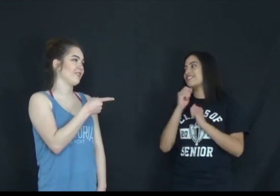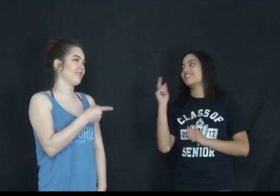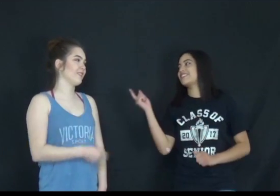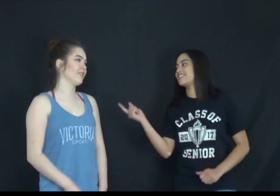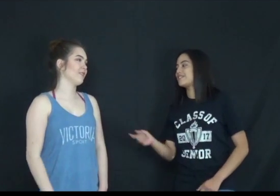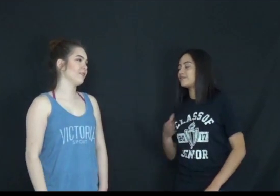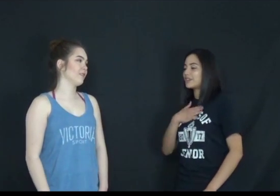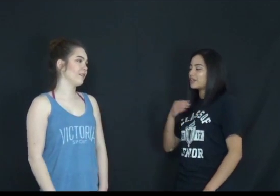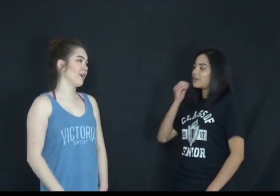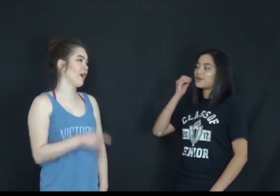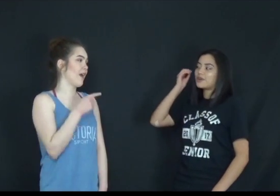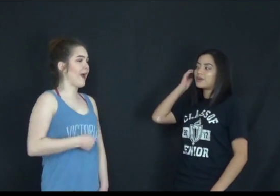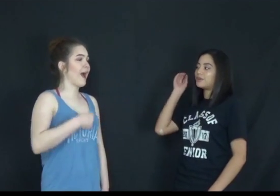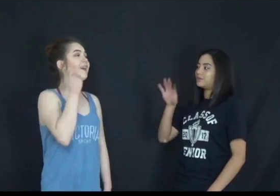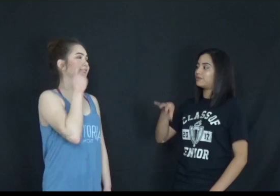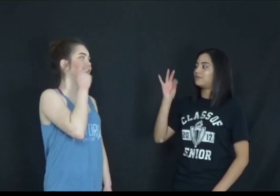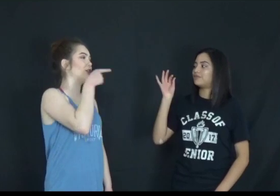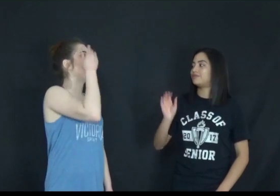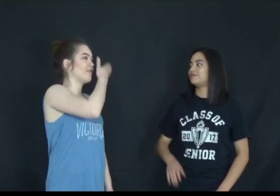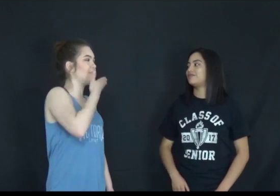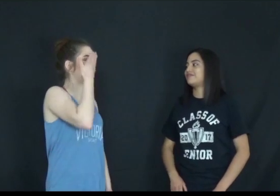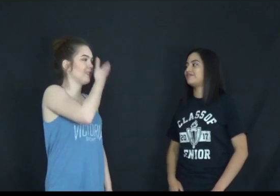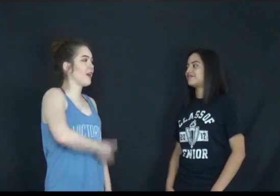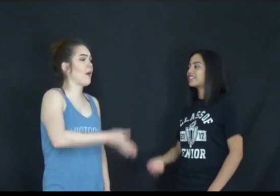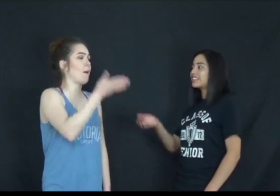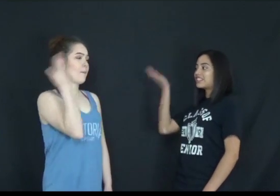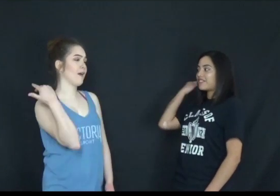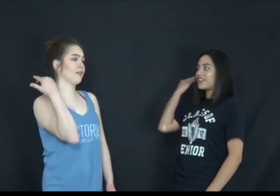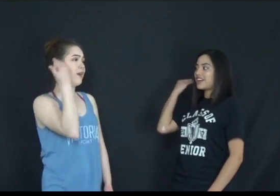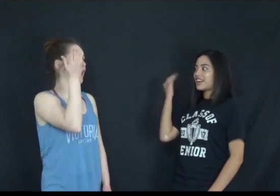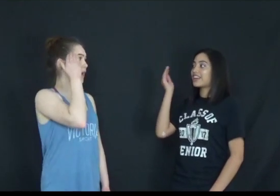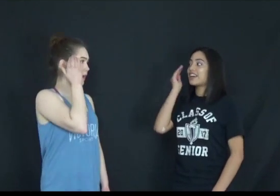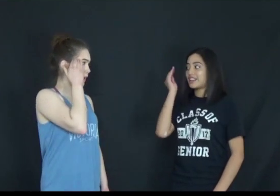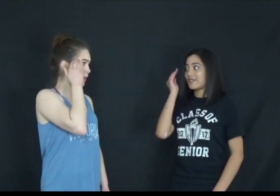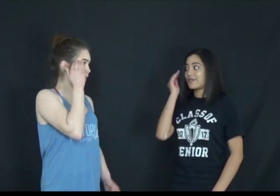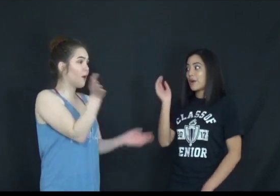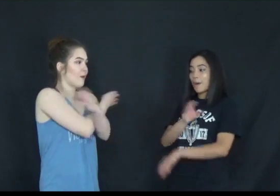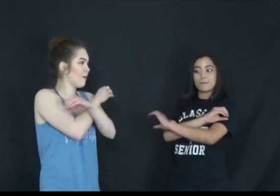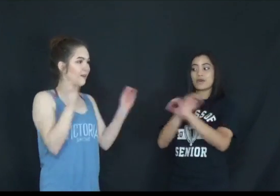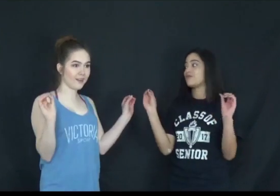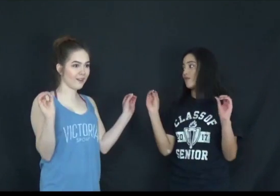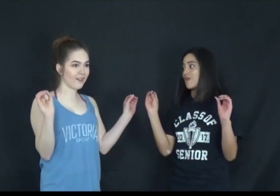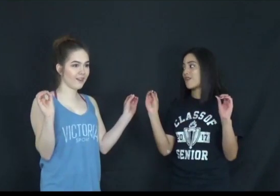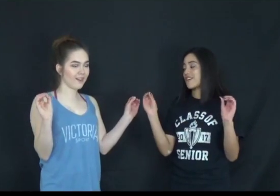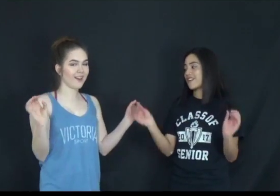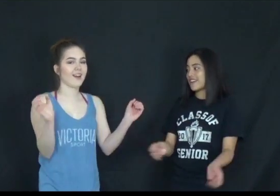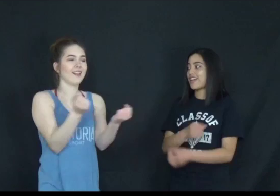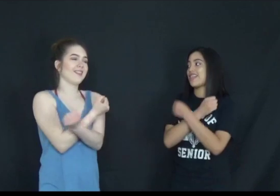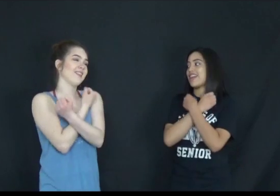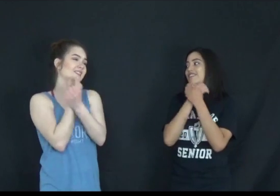But with you, I found my place. I see your face. And it's nothing like I've ever known before. Love is